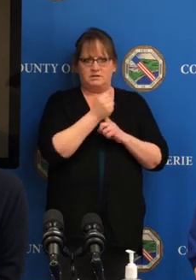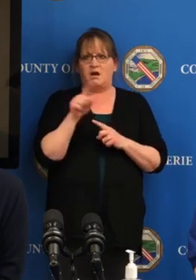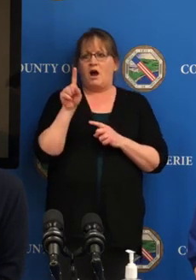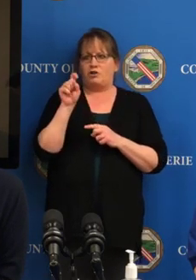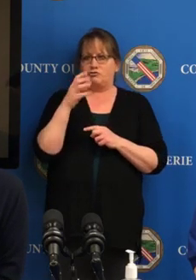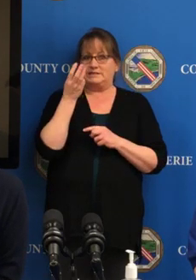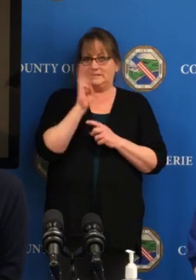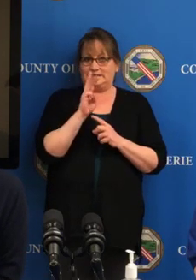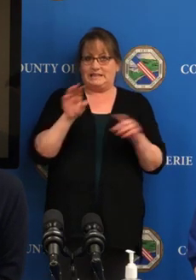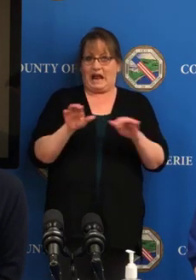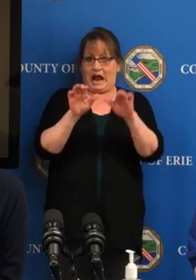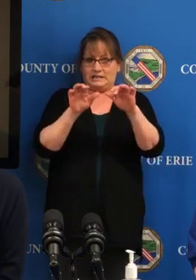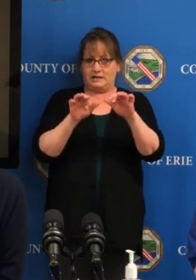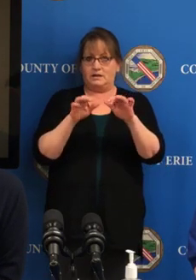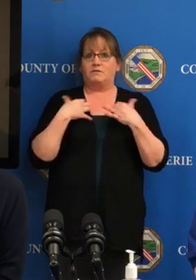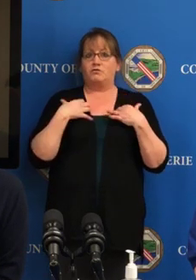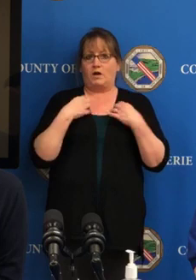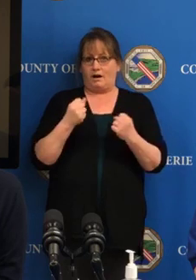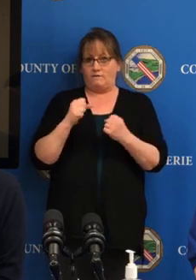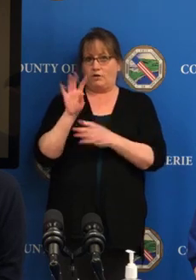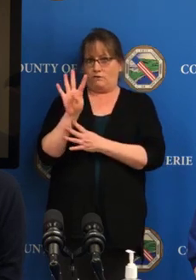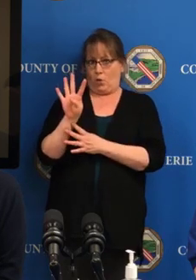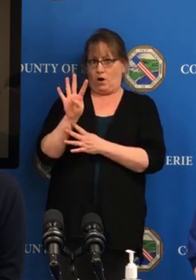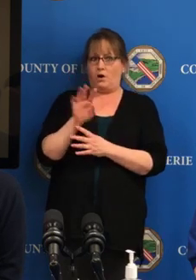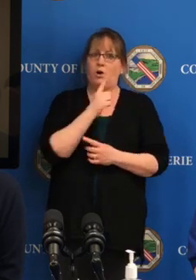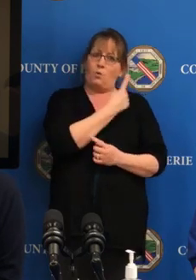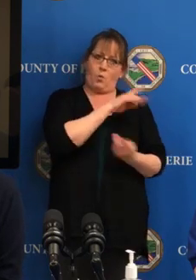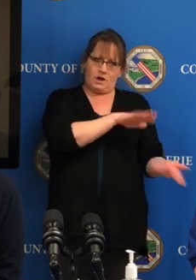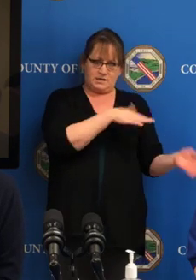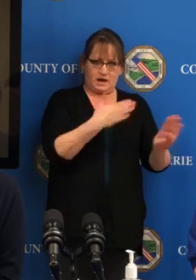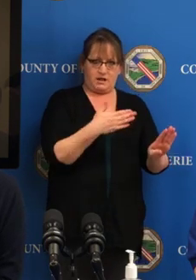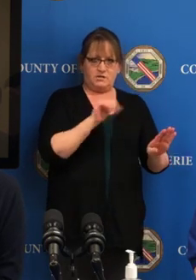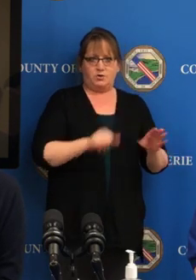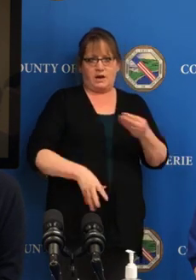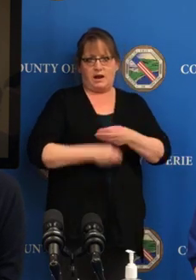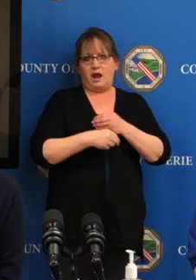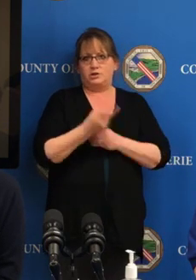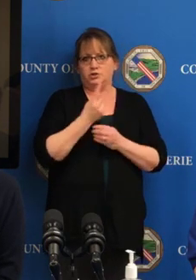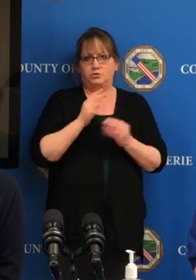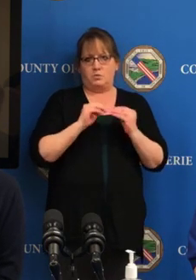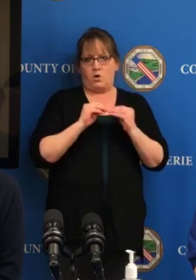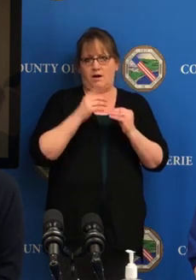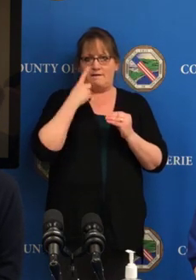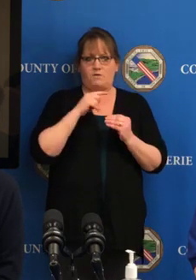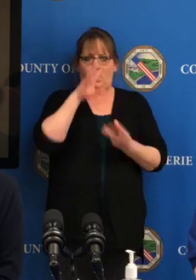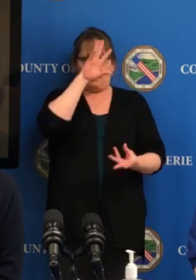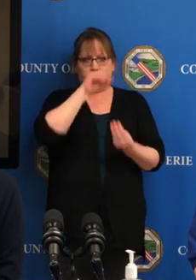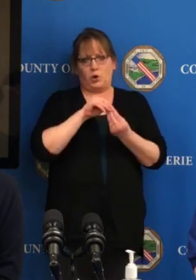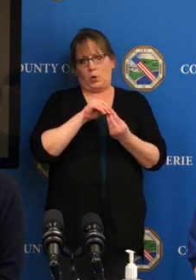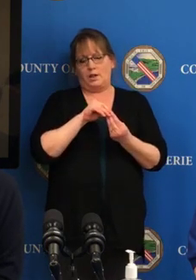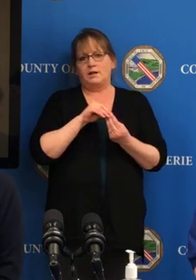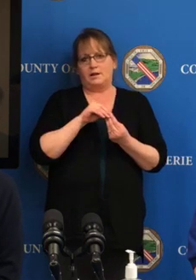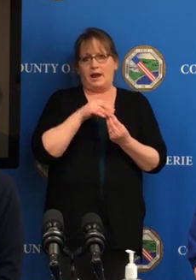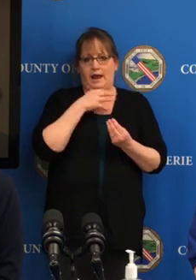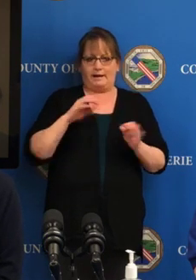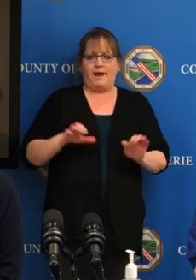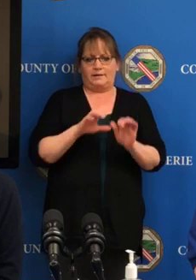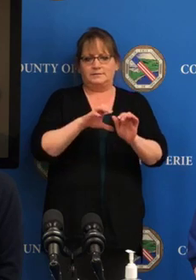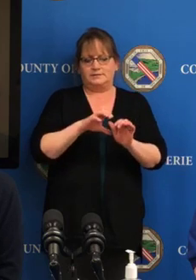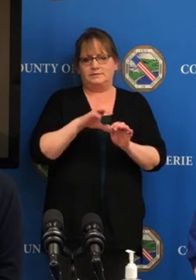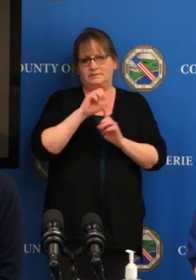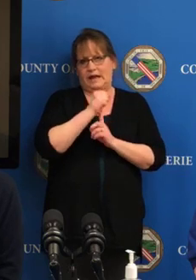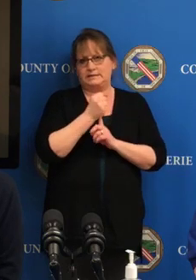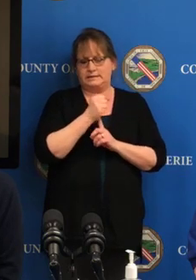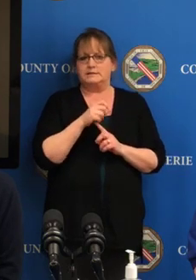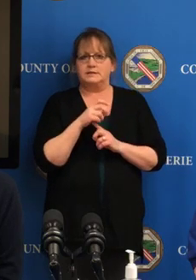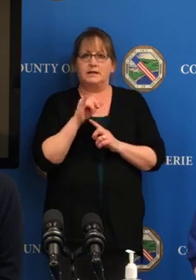at that time. Recovered were 4, 1 death. We can add 2 more in both the total as well as active cases. And